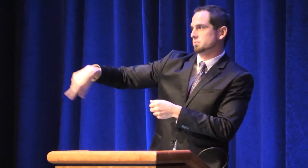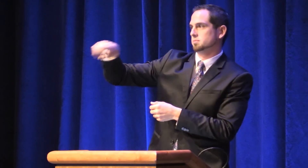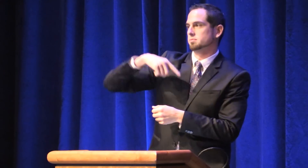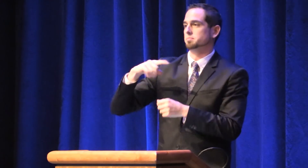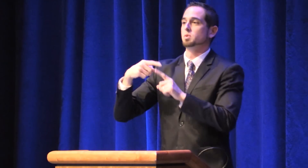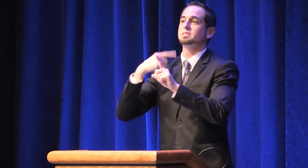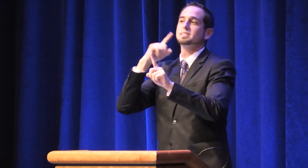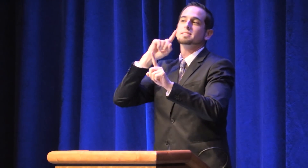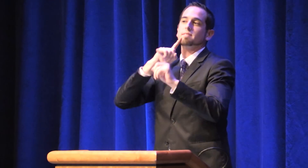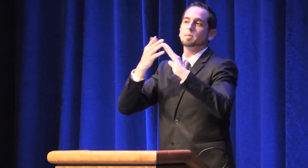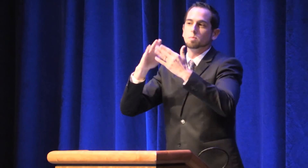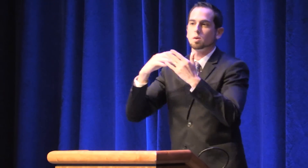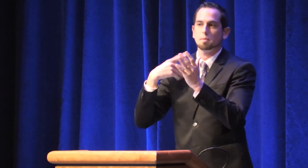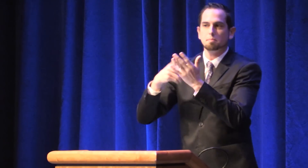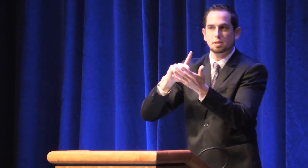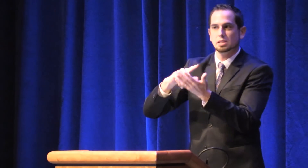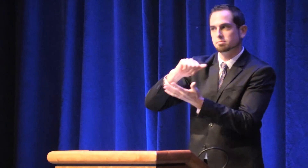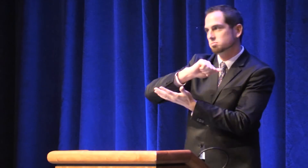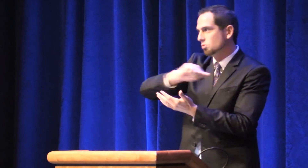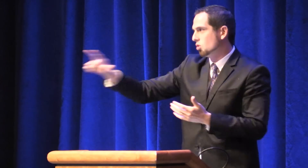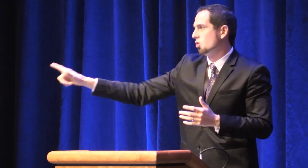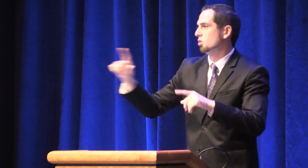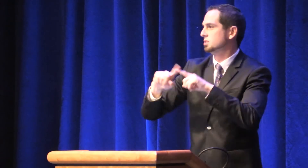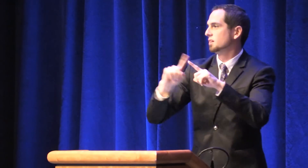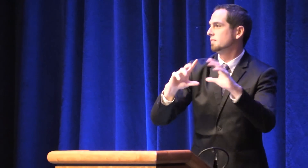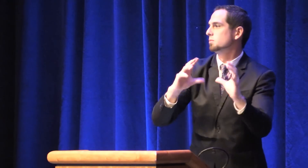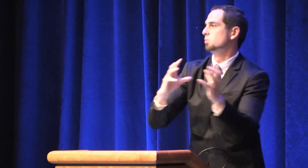society and the way that we're viewed?